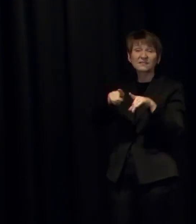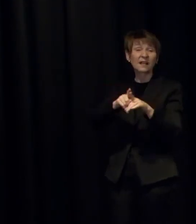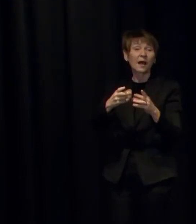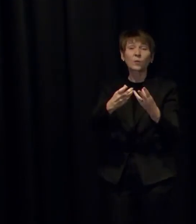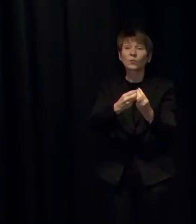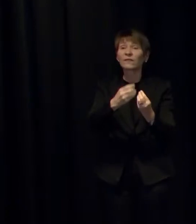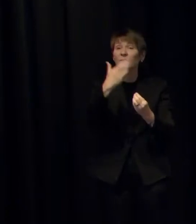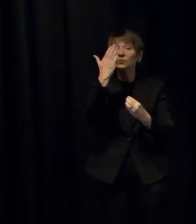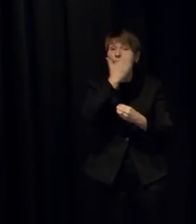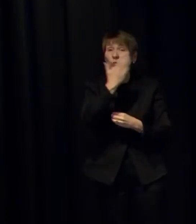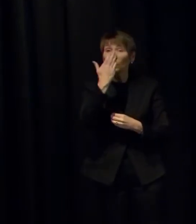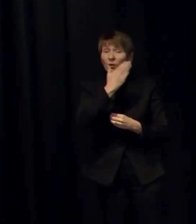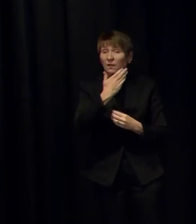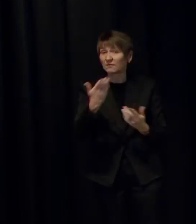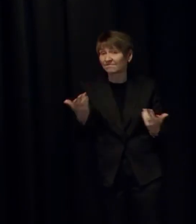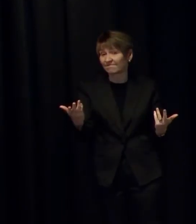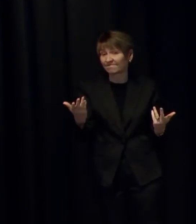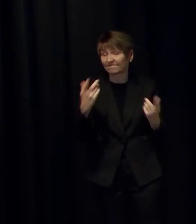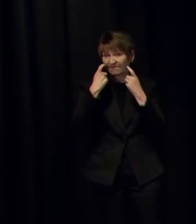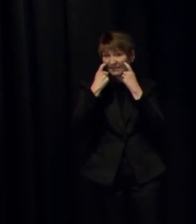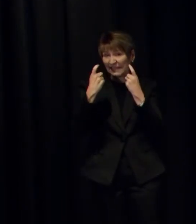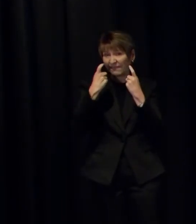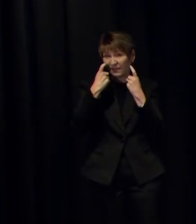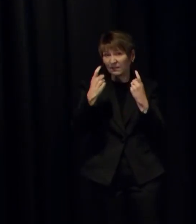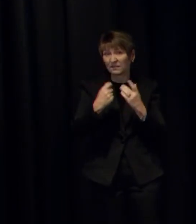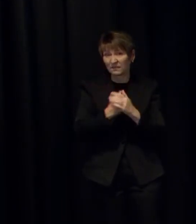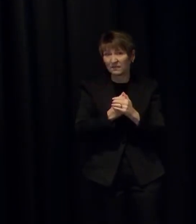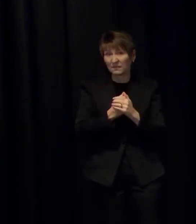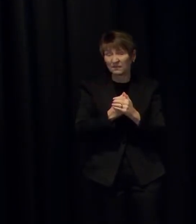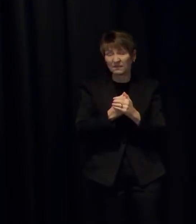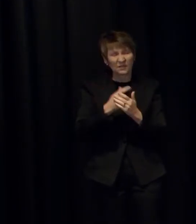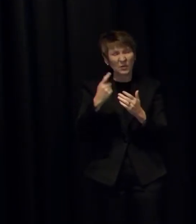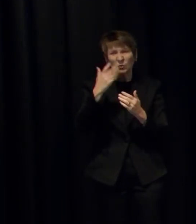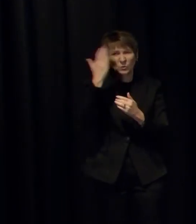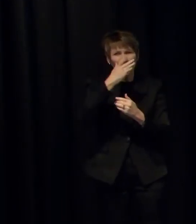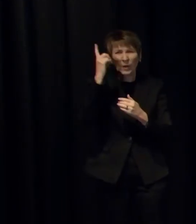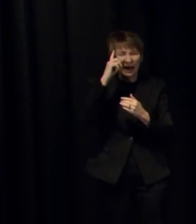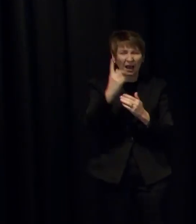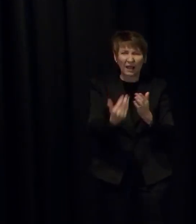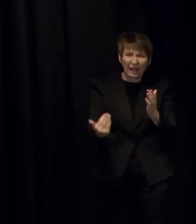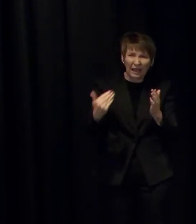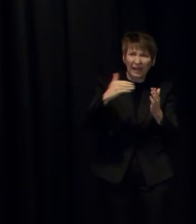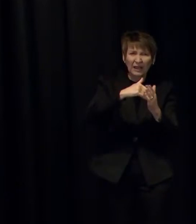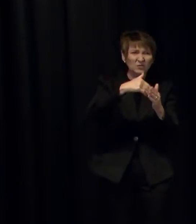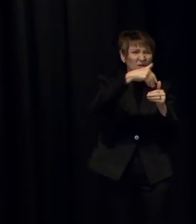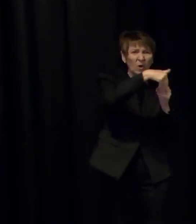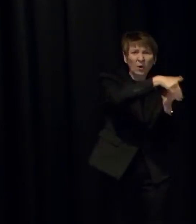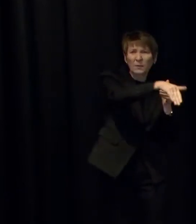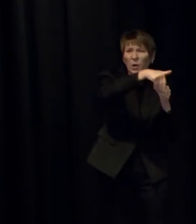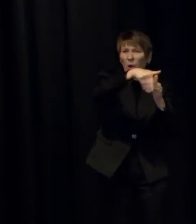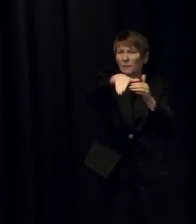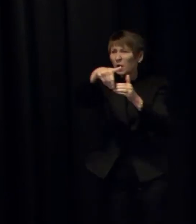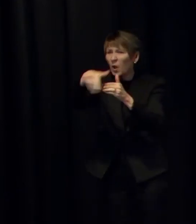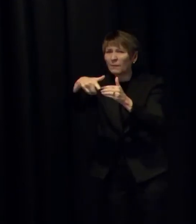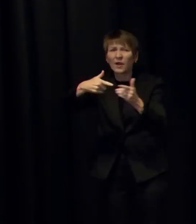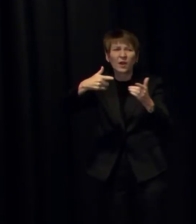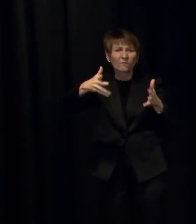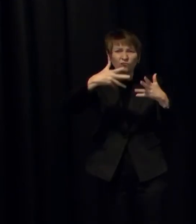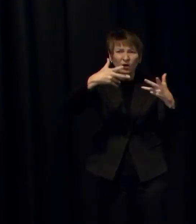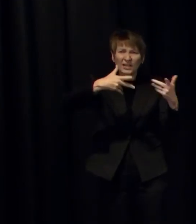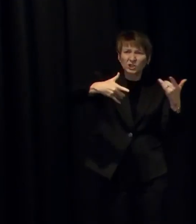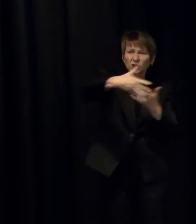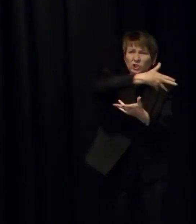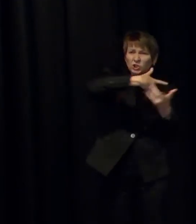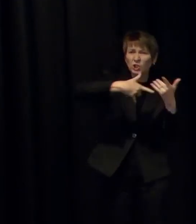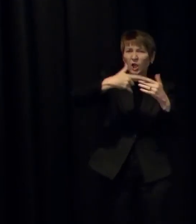heard many times, lots and lots of layers of protection to manage them. But everyone should have